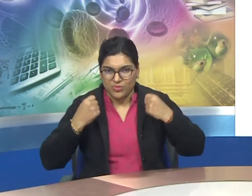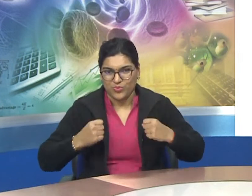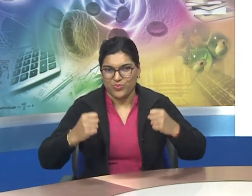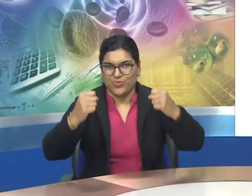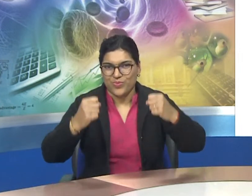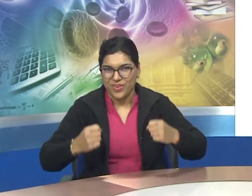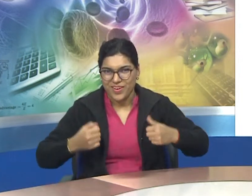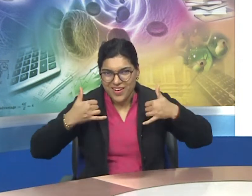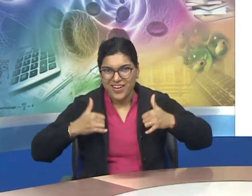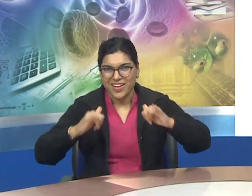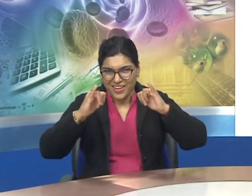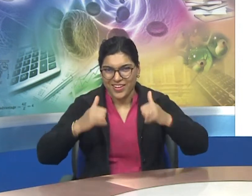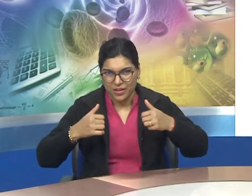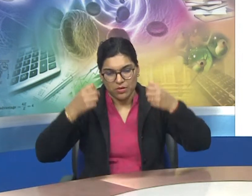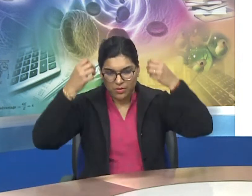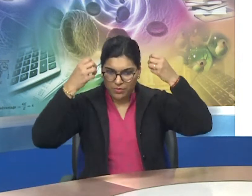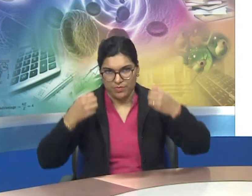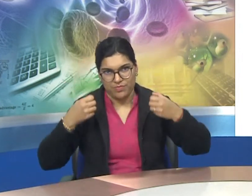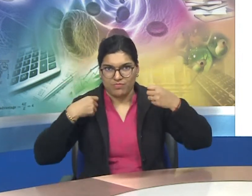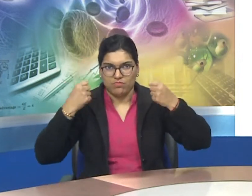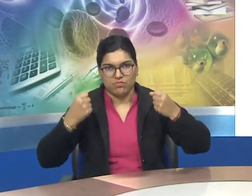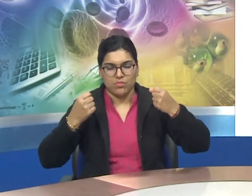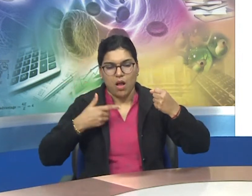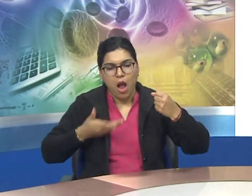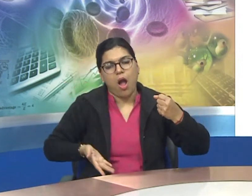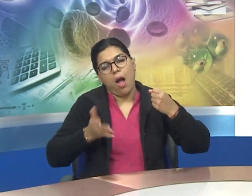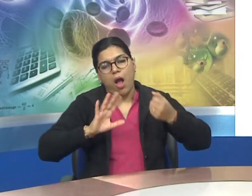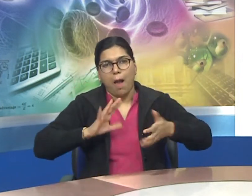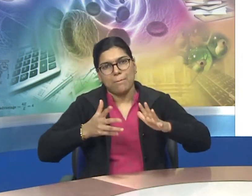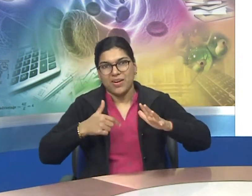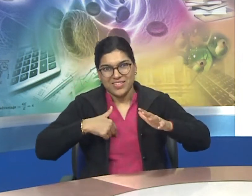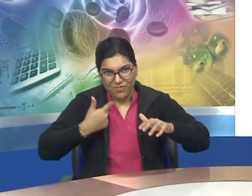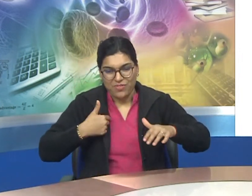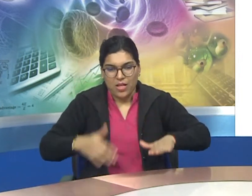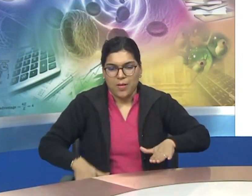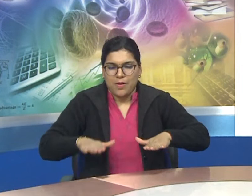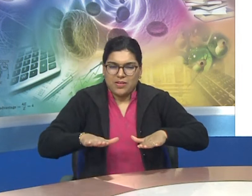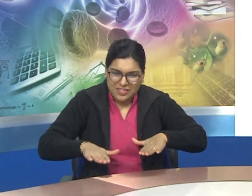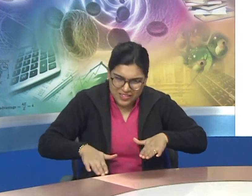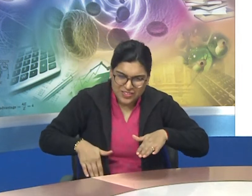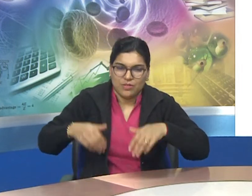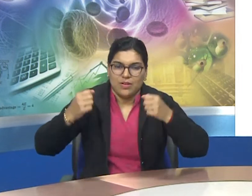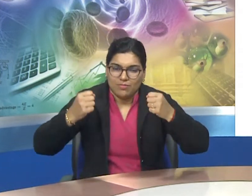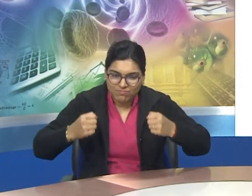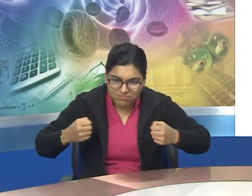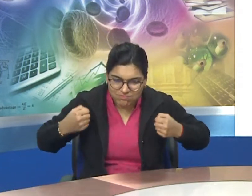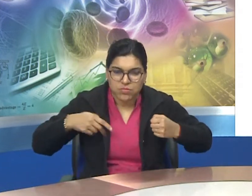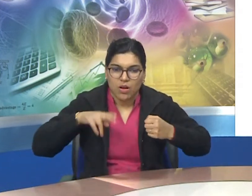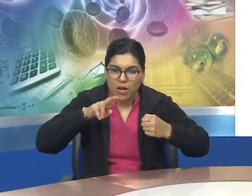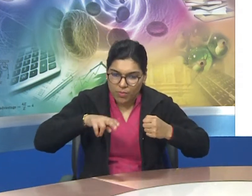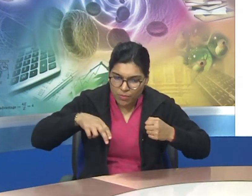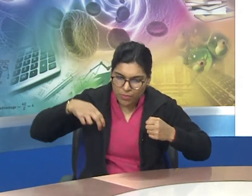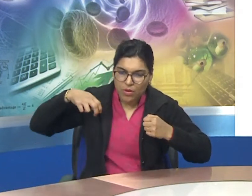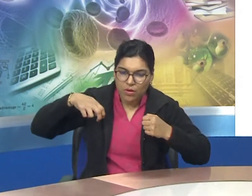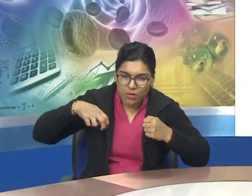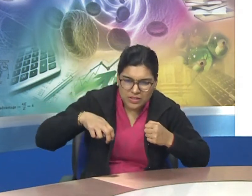Let me explain this energy to you. It is a kind of energy which is produced because of